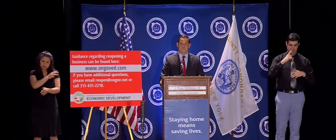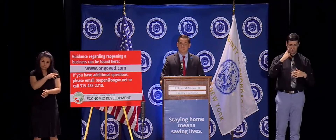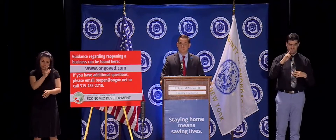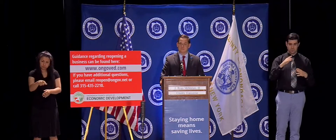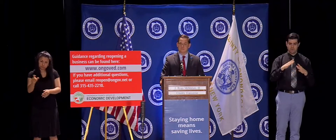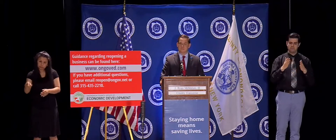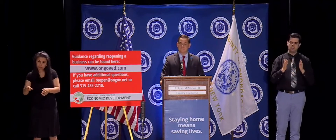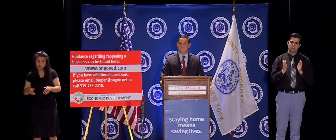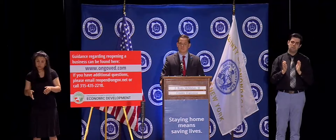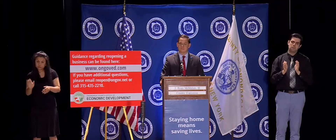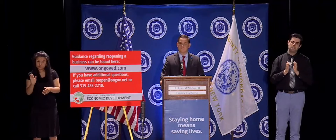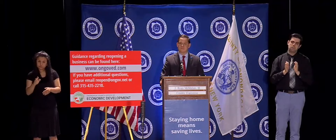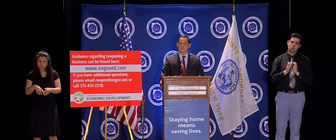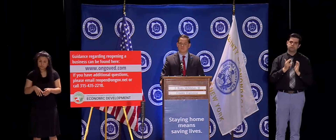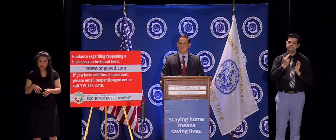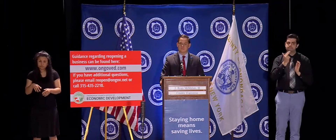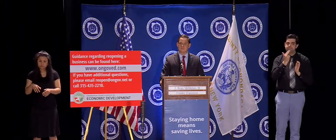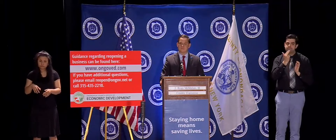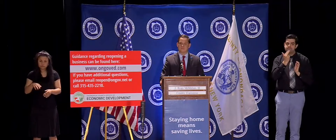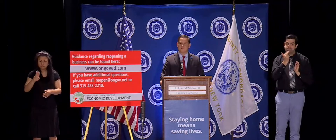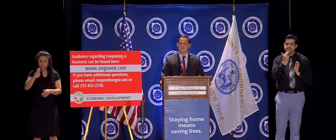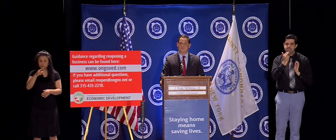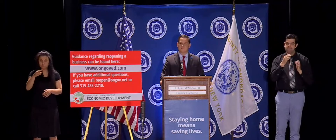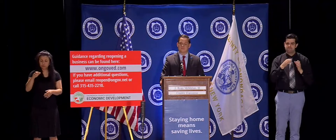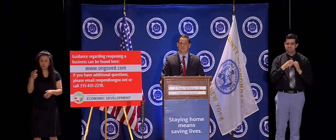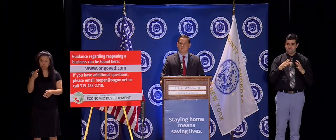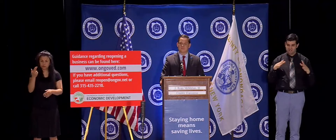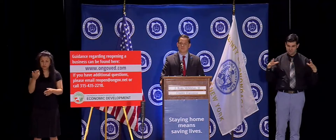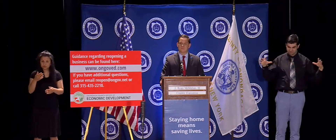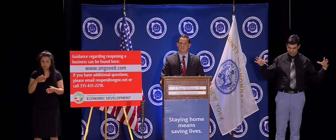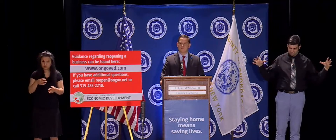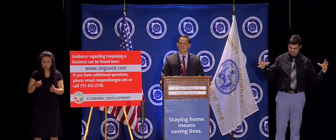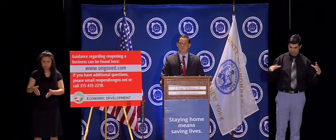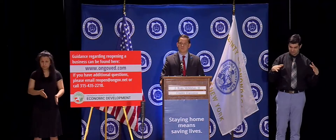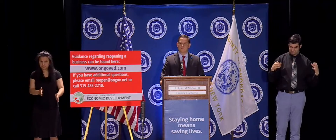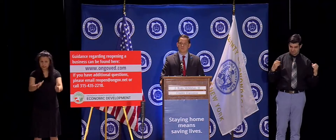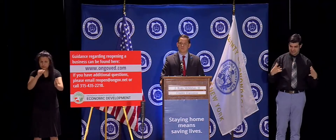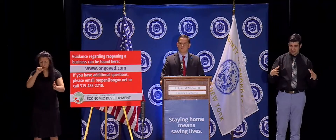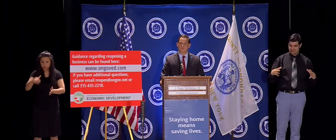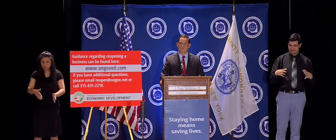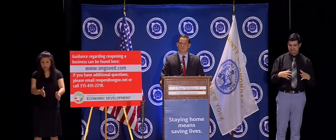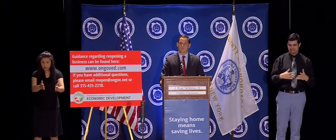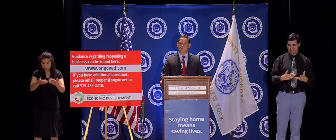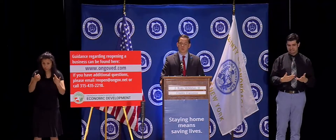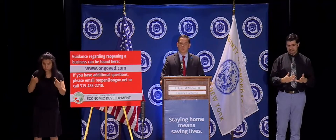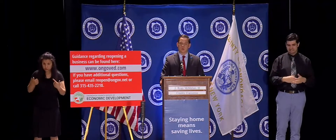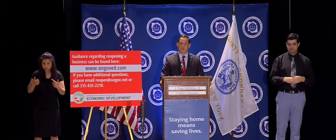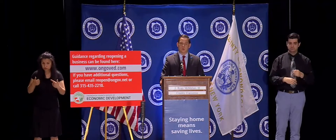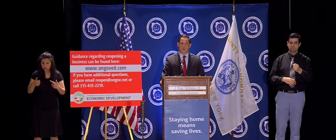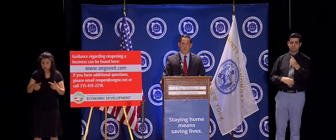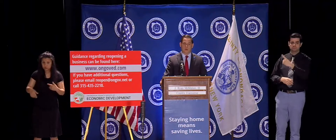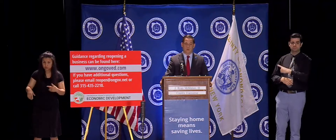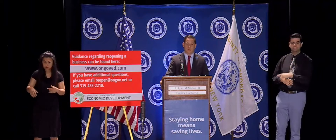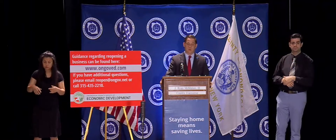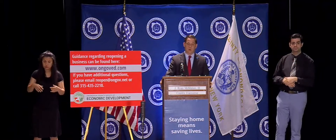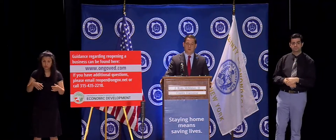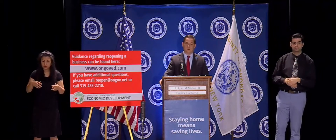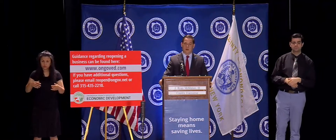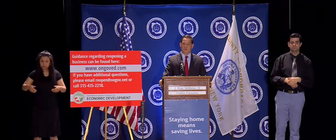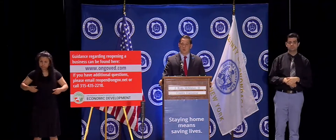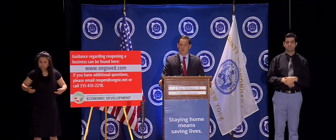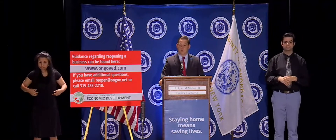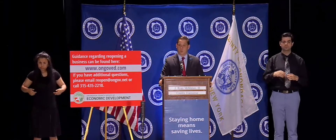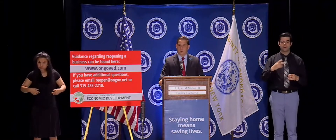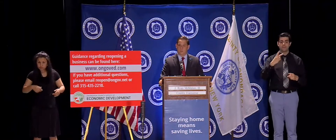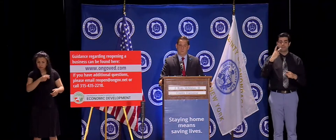For Memorial Day, is the beach going to be open? Is there any ceremonies planned at all? Yeah, no ceremonies.